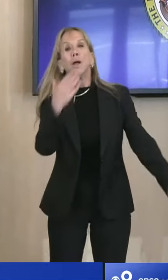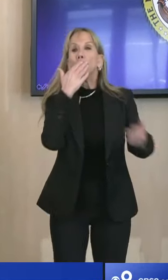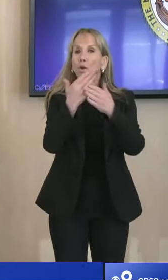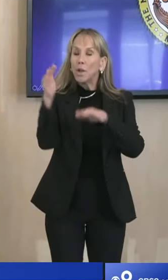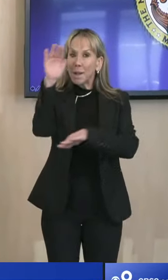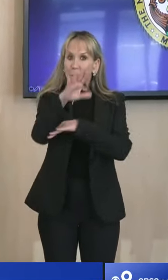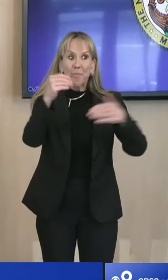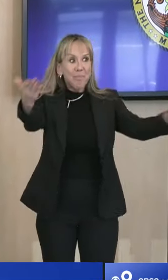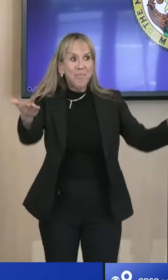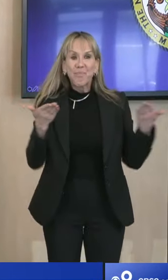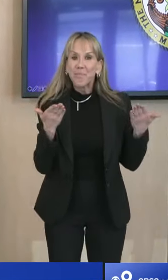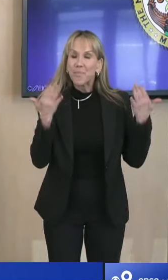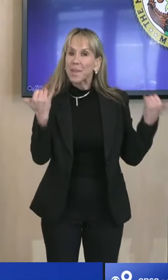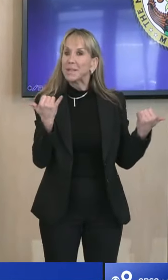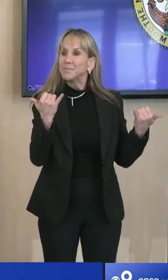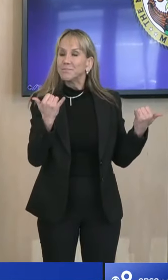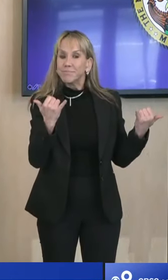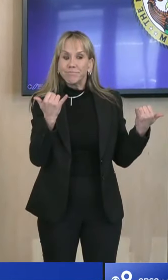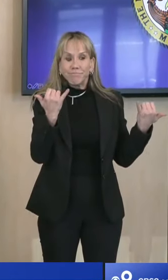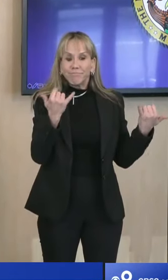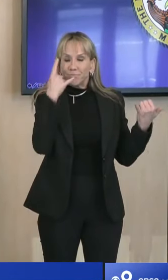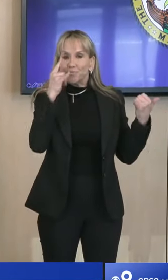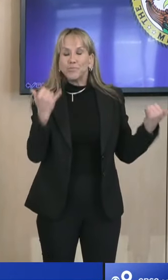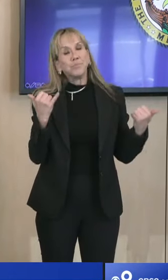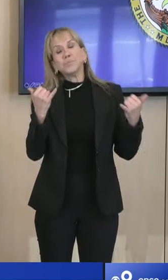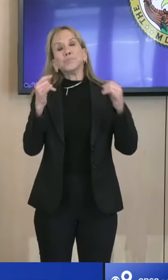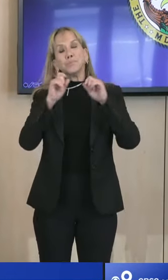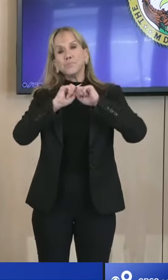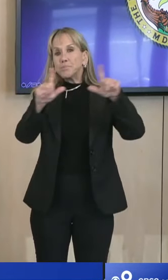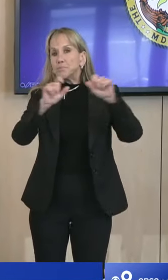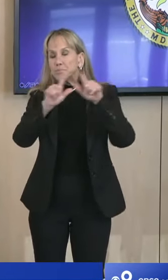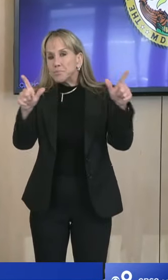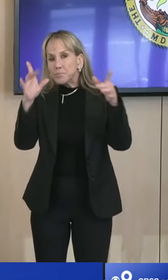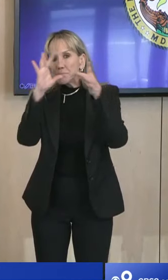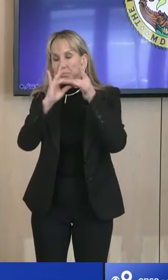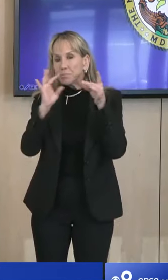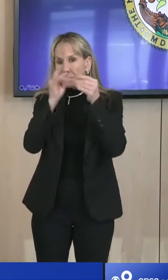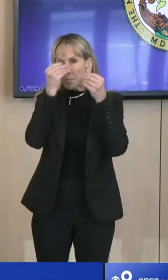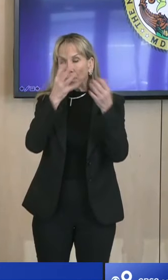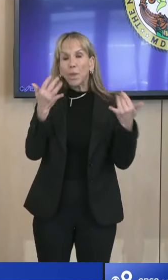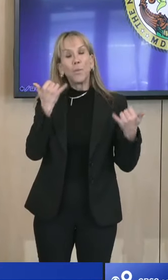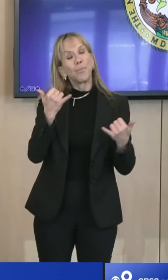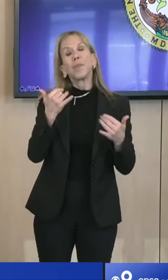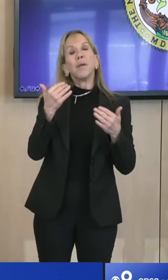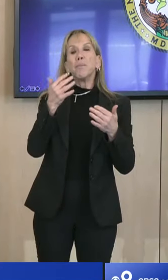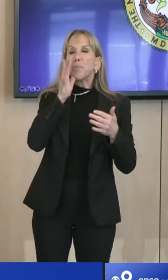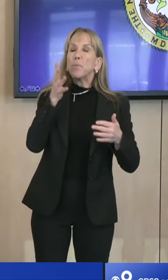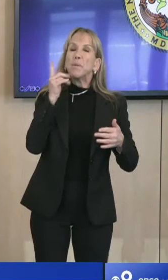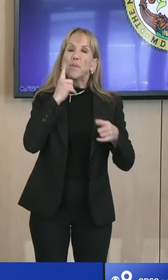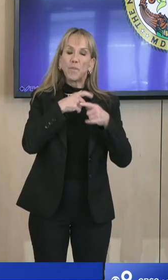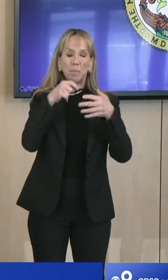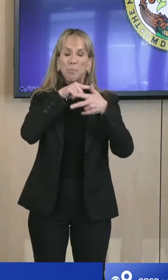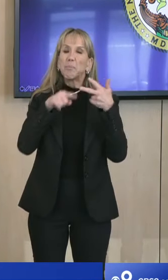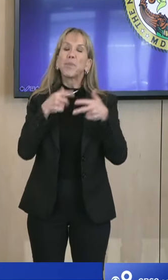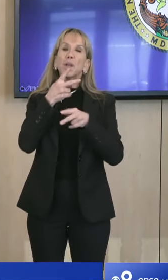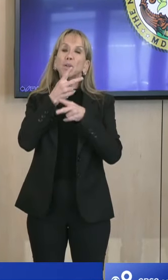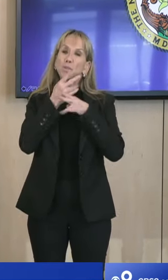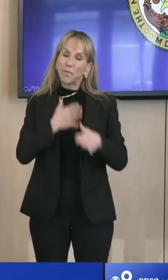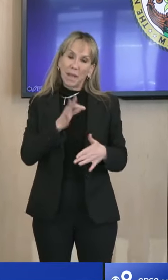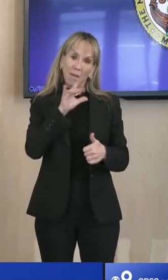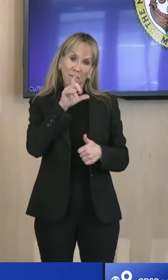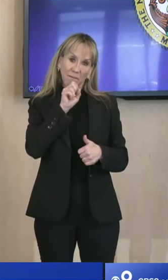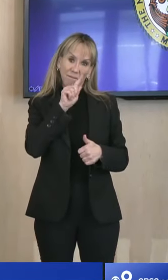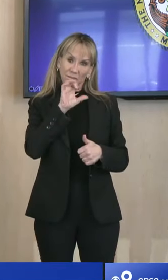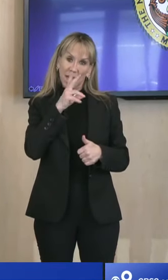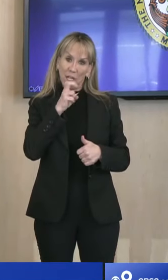Good afternoon and welcome to our daily media briefing. Today we're going to be hearing from Supervisor Fletcher and then followed by Dr. Nick Infantides, our